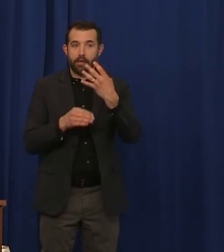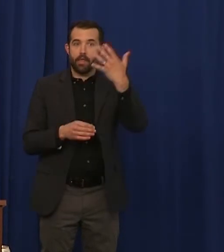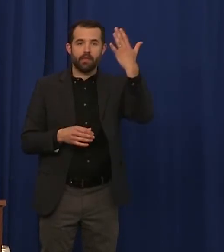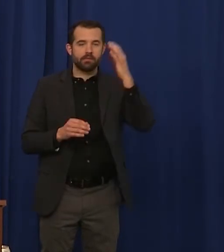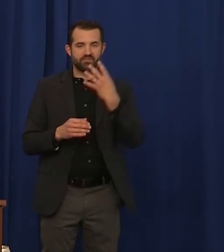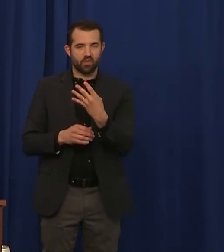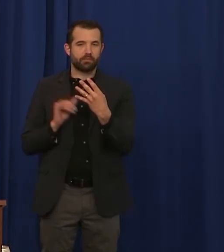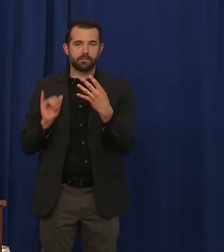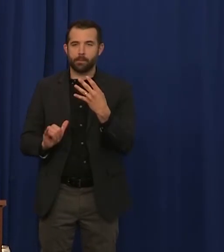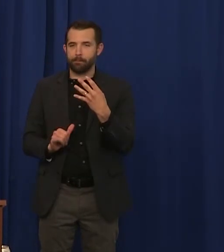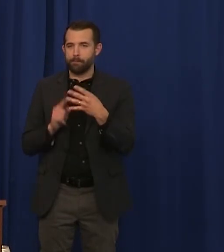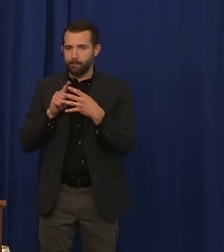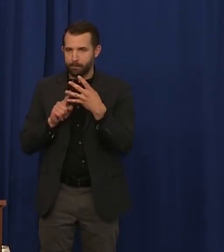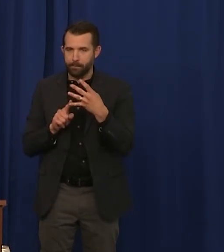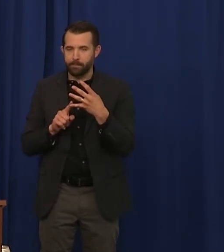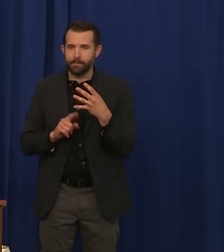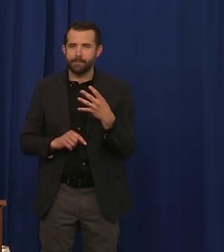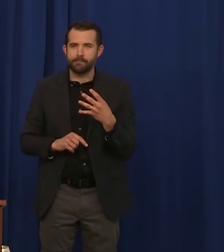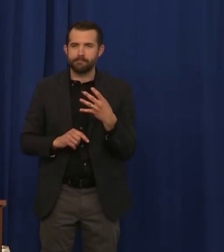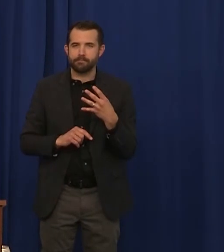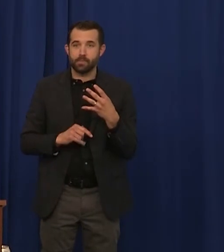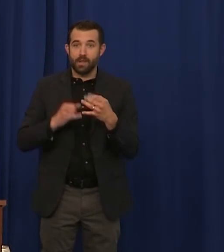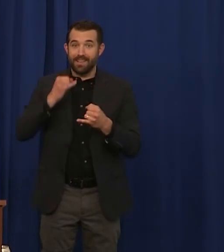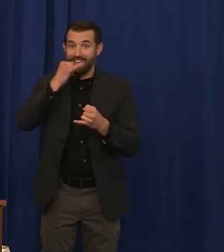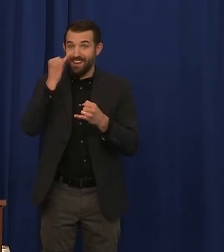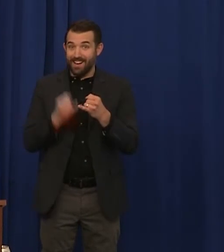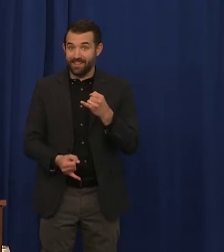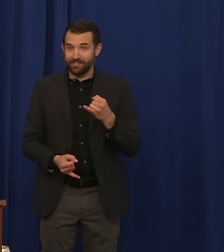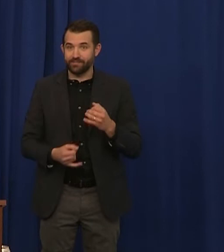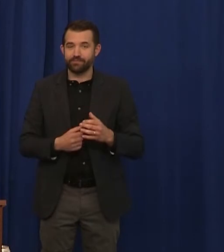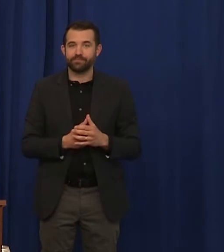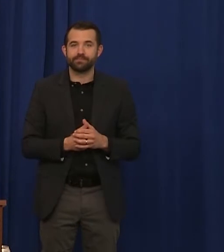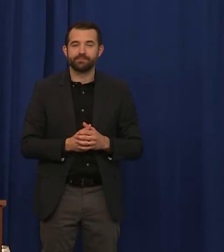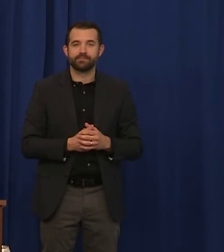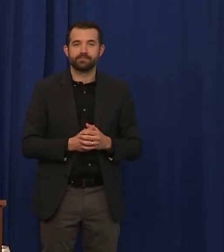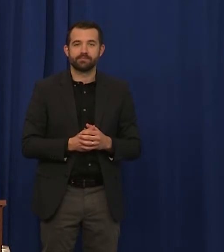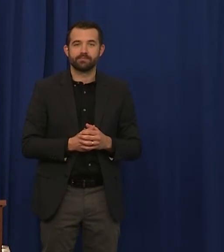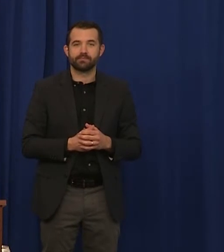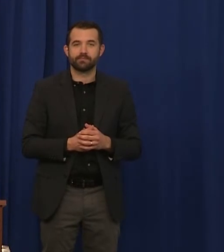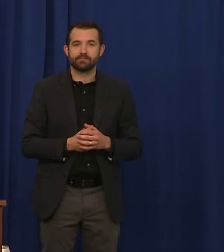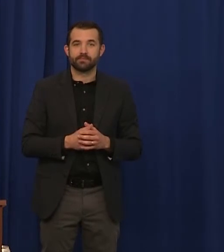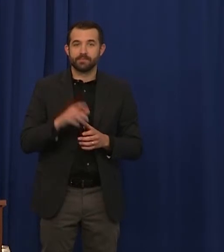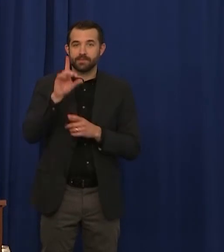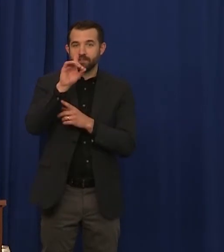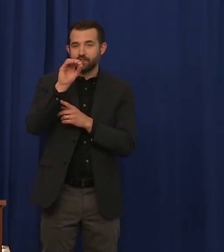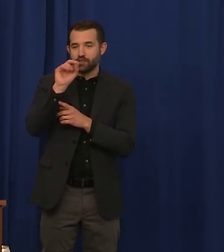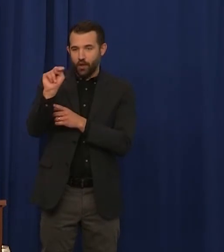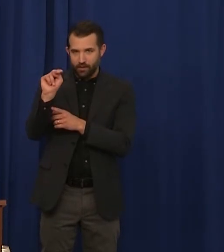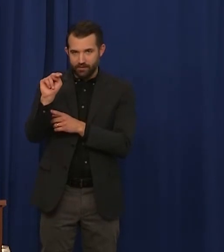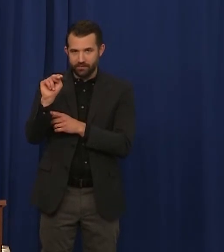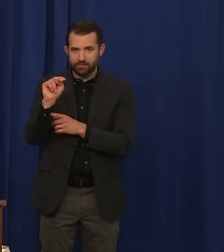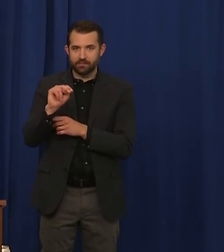you. And the last question of the afternoon goes to Mr. Don Kerrigan. Don, go ahead.